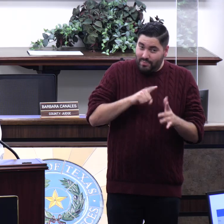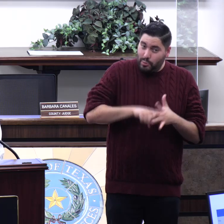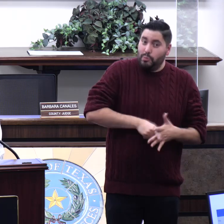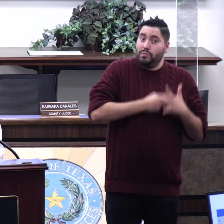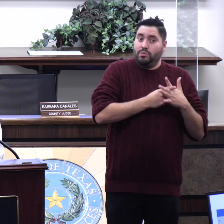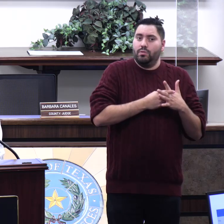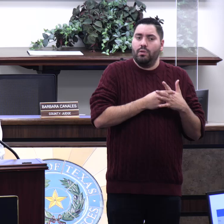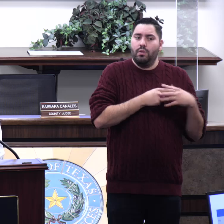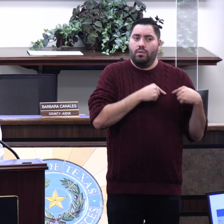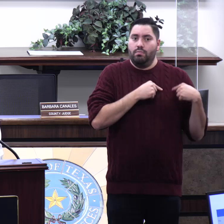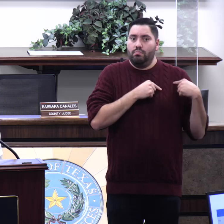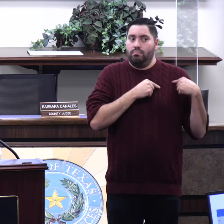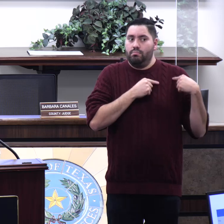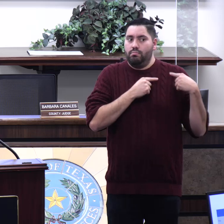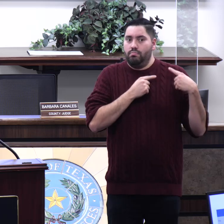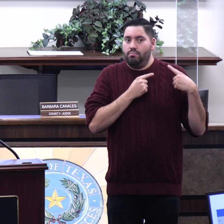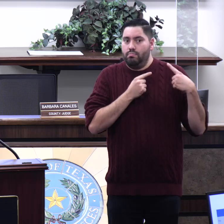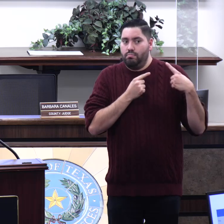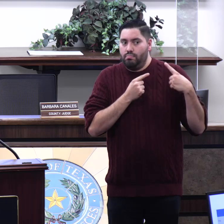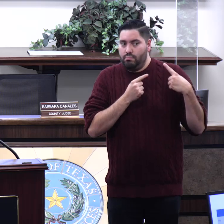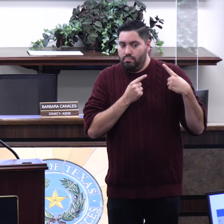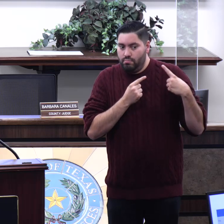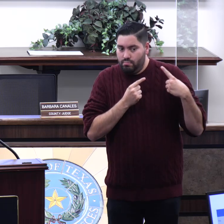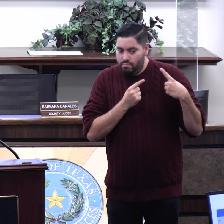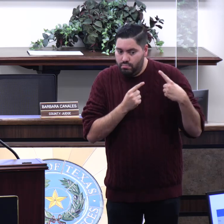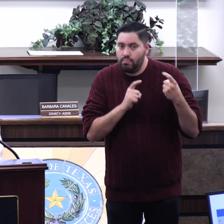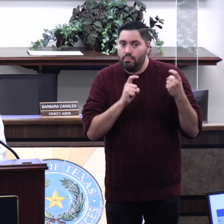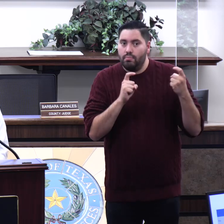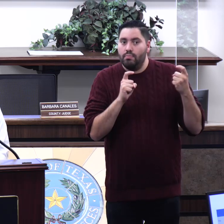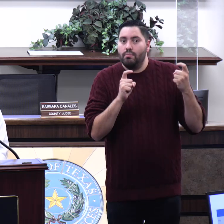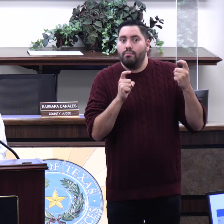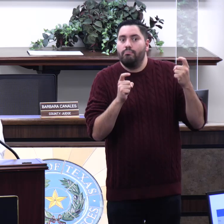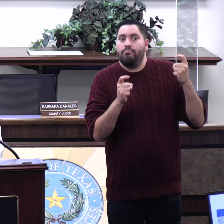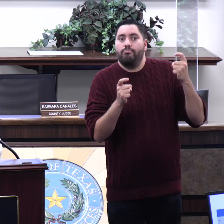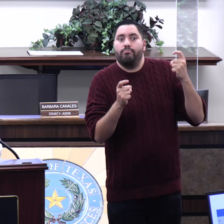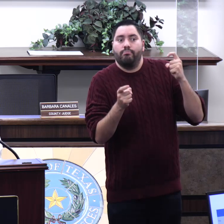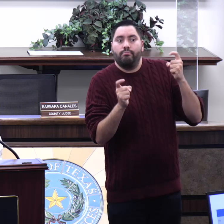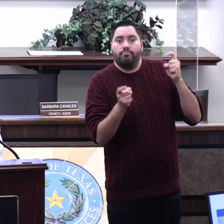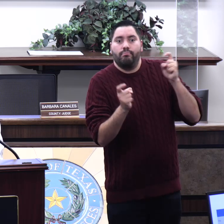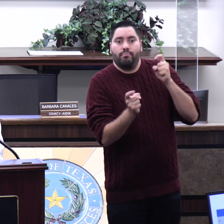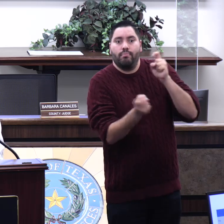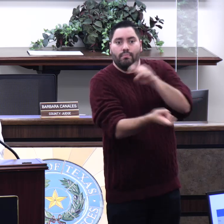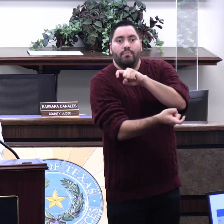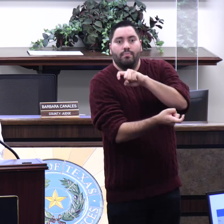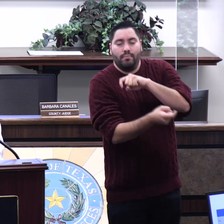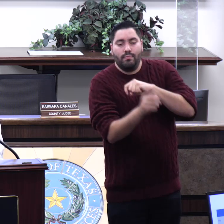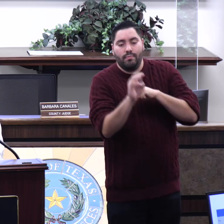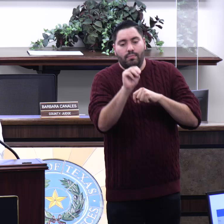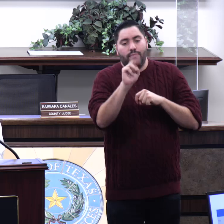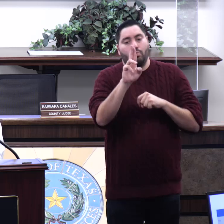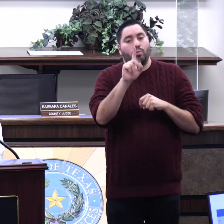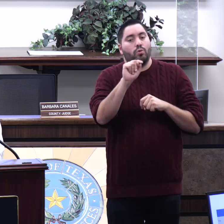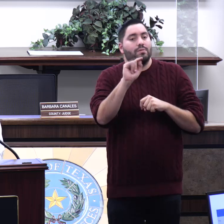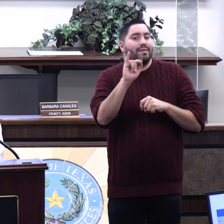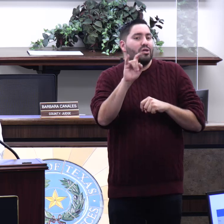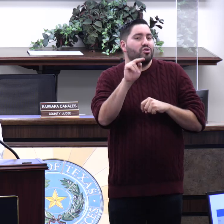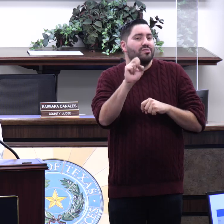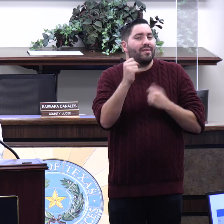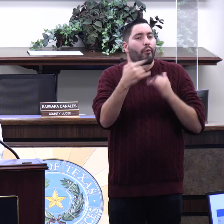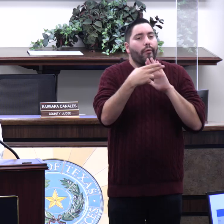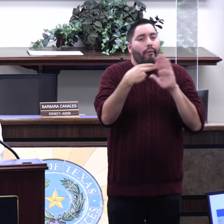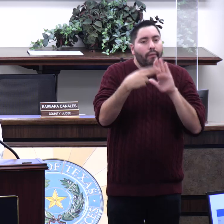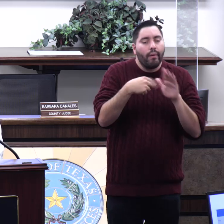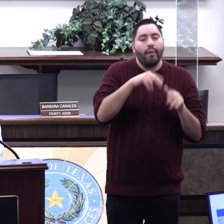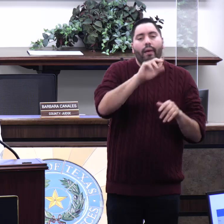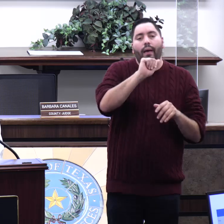over the period of time started replicating and acquiring mutations. And we call them different names by